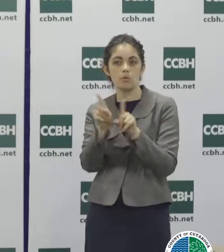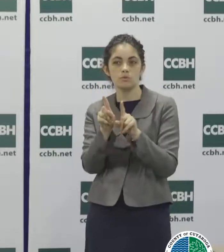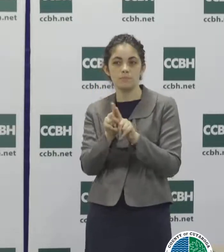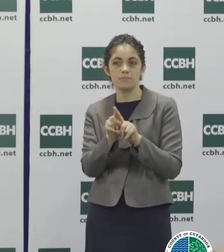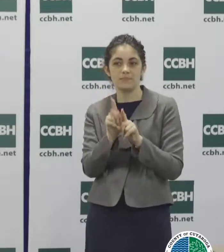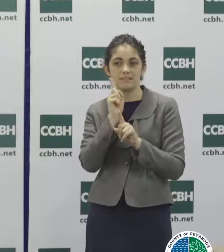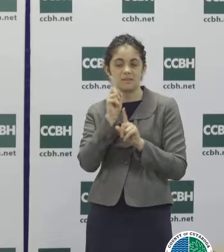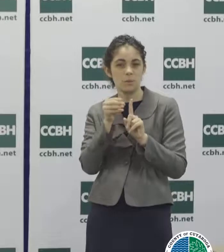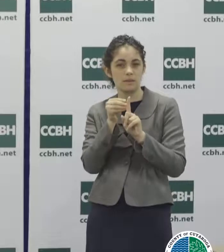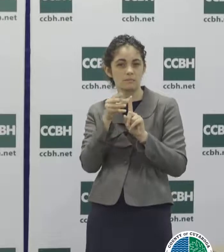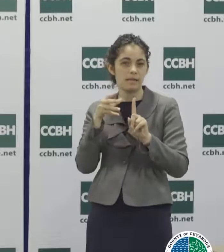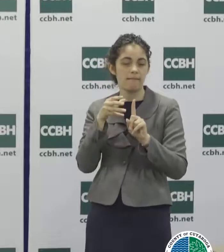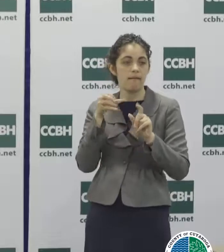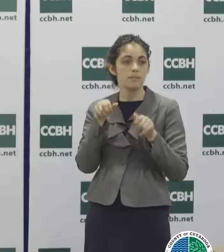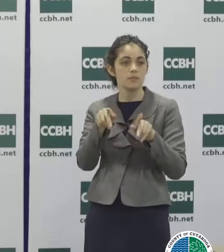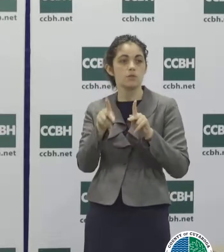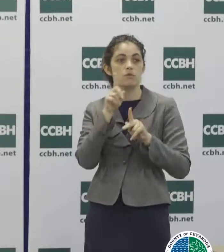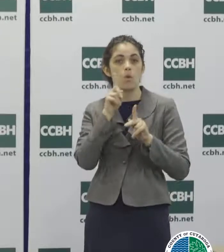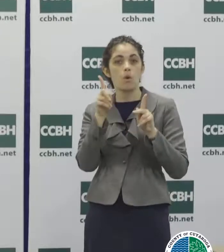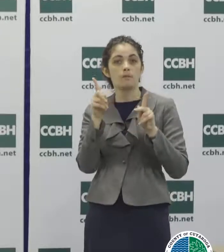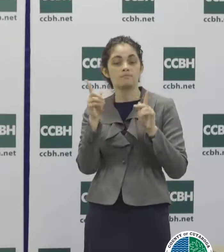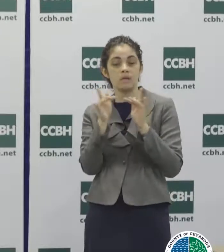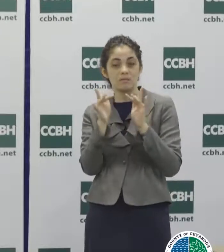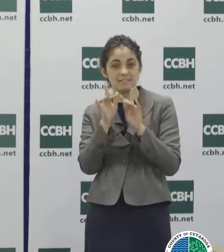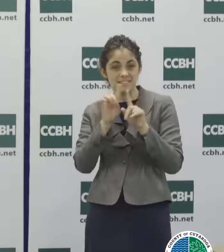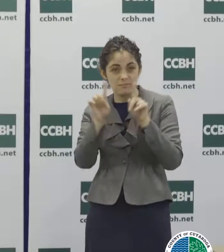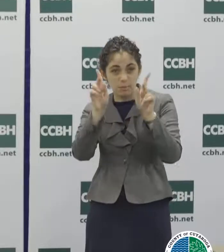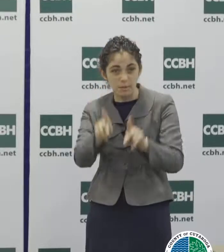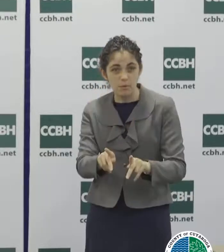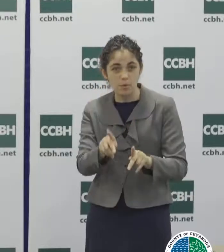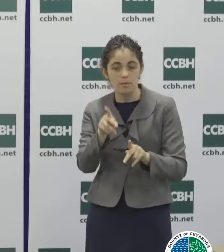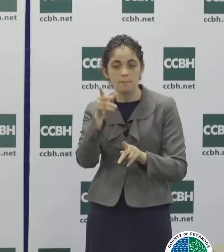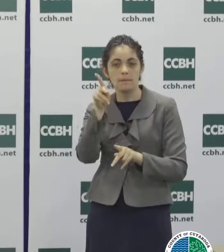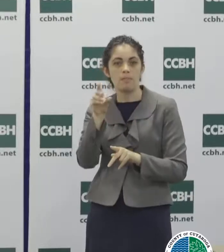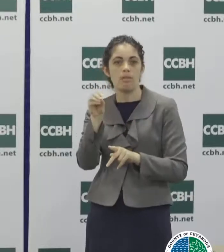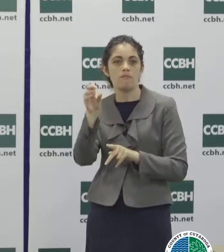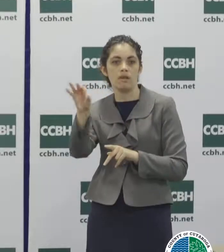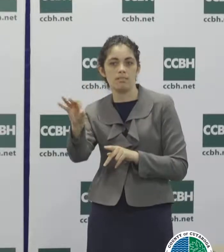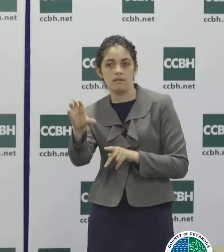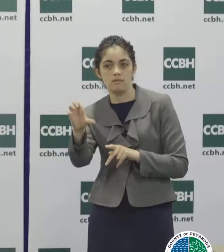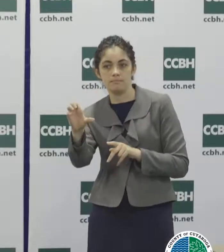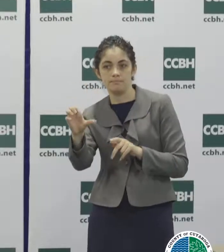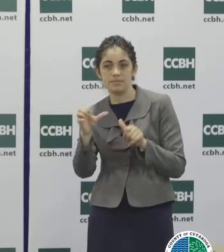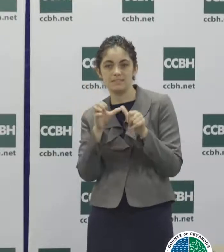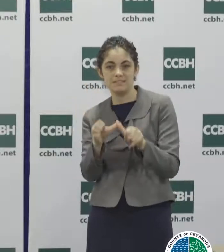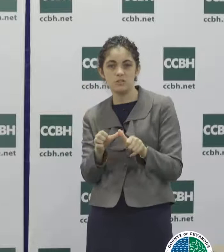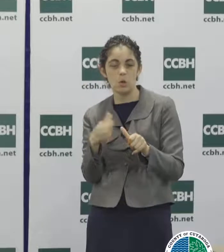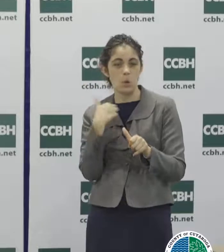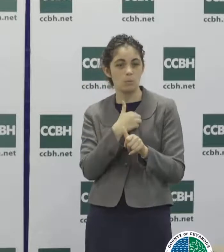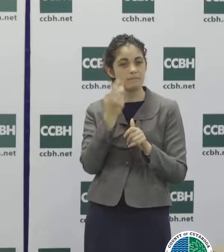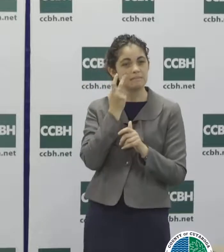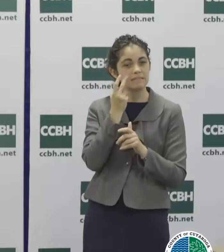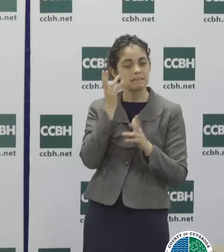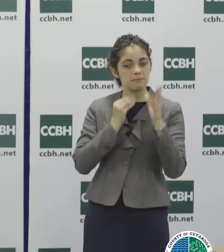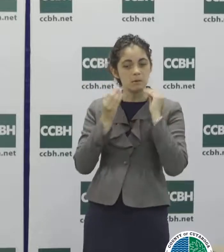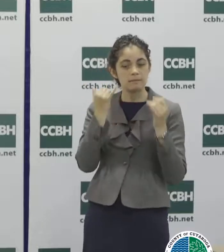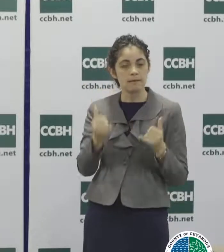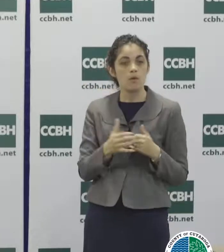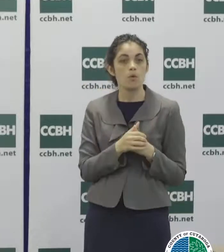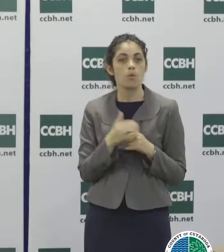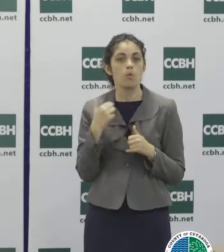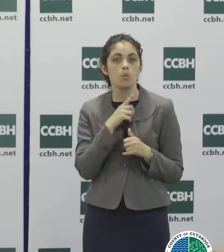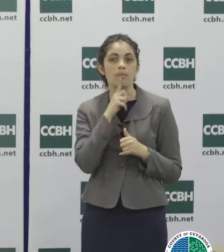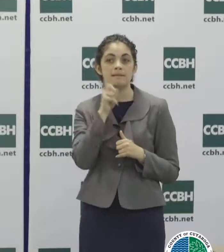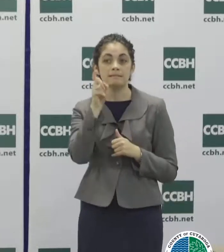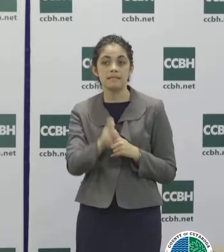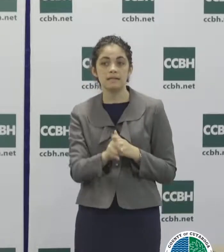see an expanding opportunity to reach more people of color in the weeks ahead. We've begun to do it now, and it is